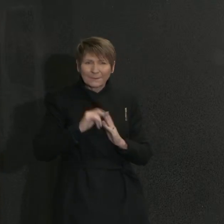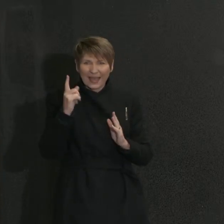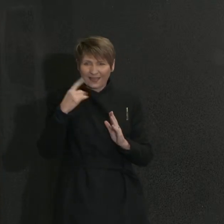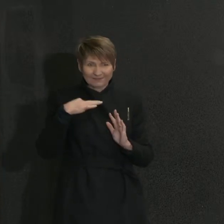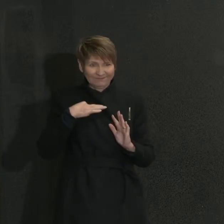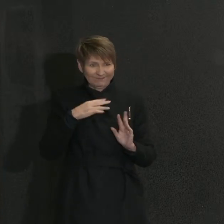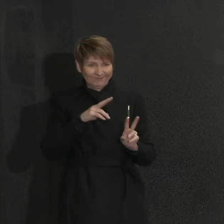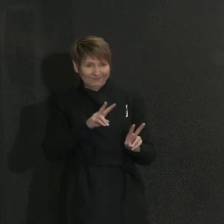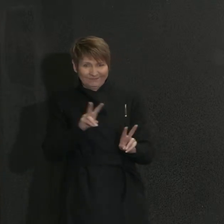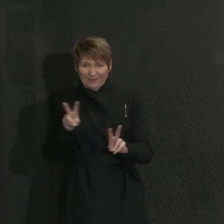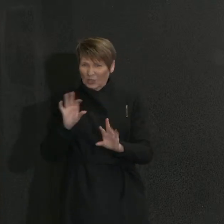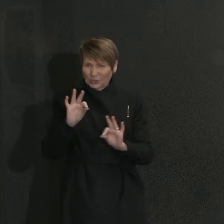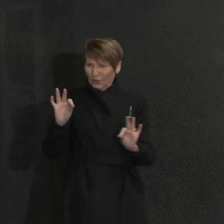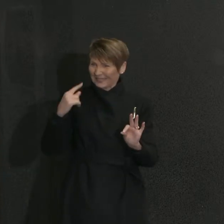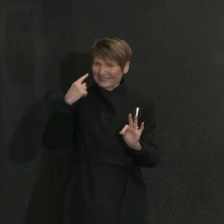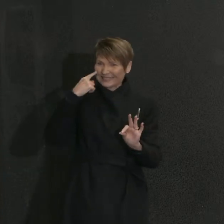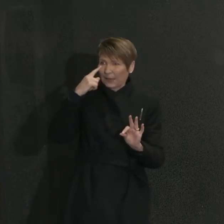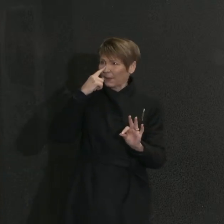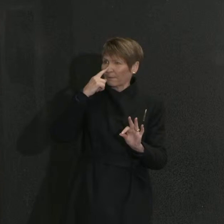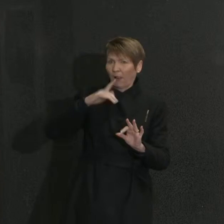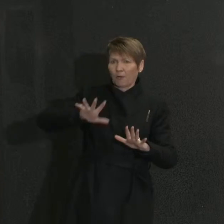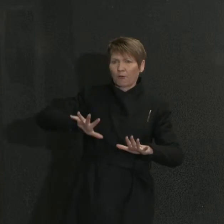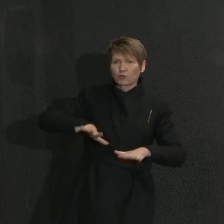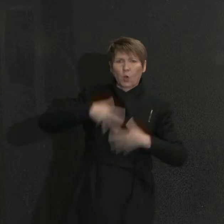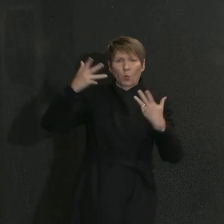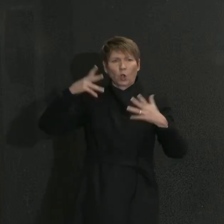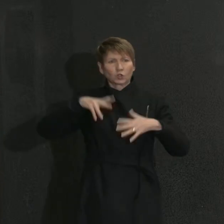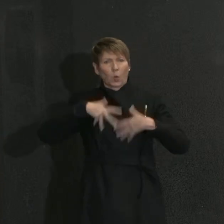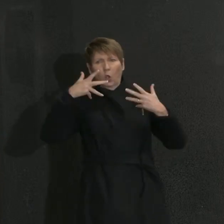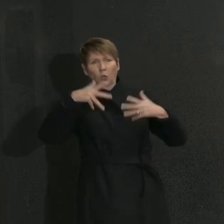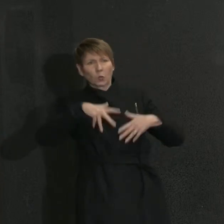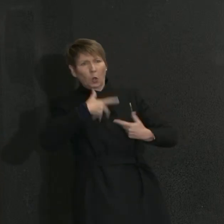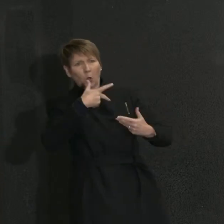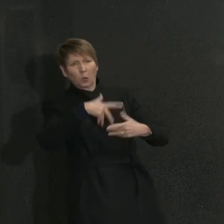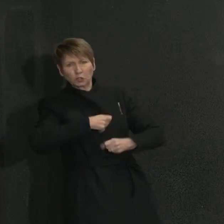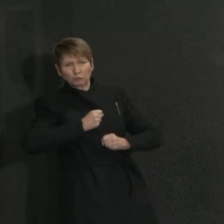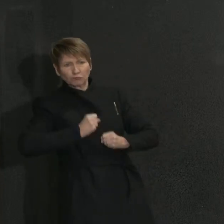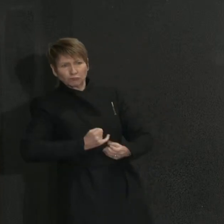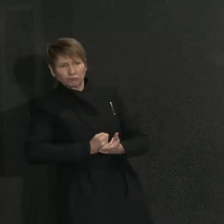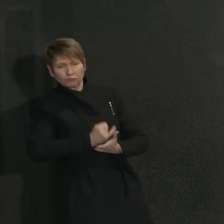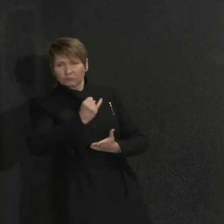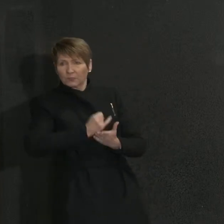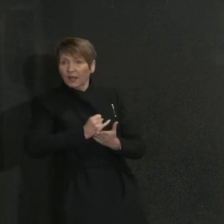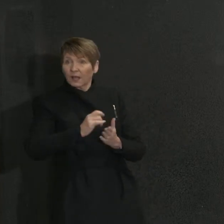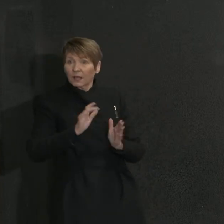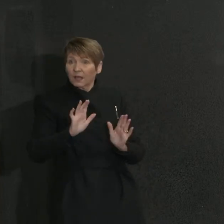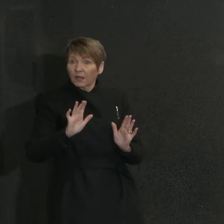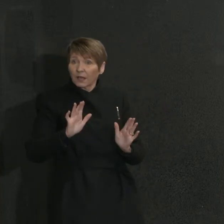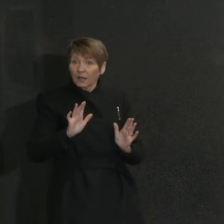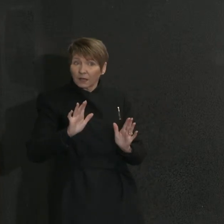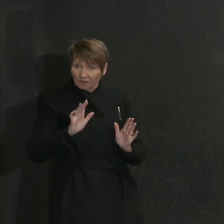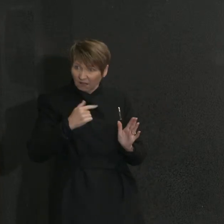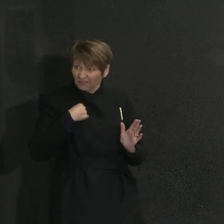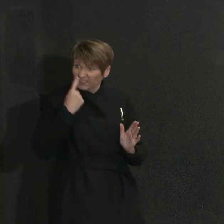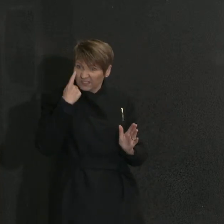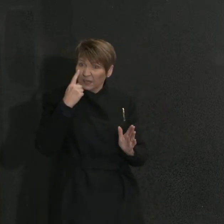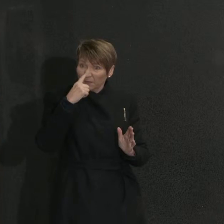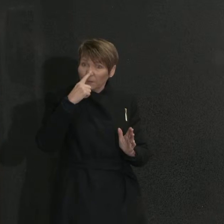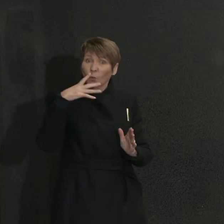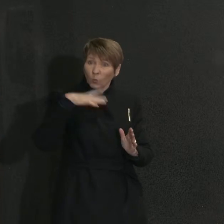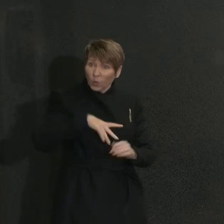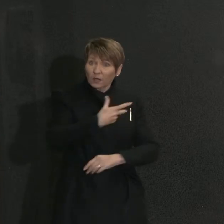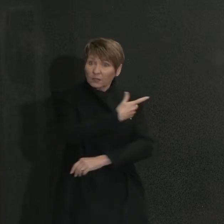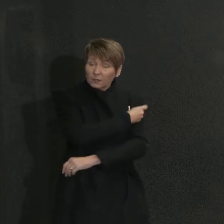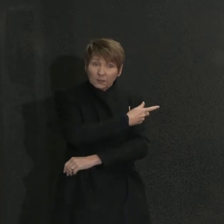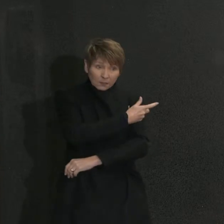resistance to getting the jab. I think there are many millions of people who want to get vaccinated as soon as possible. We just don't have